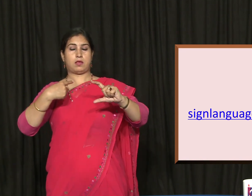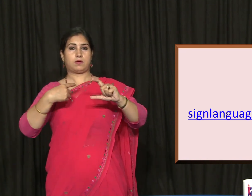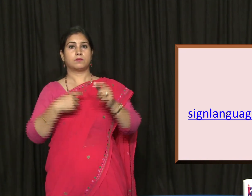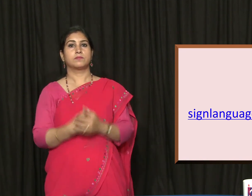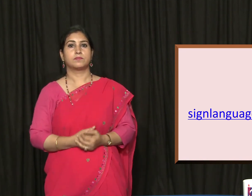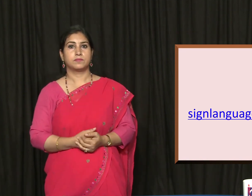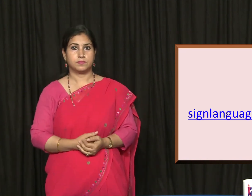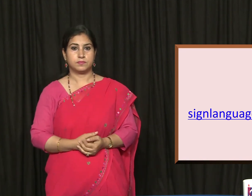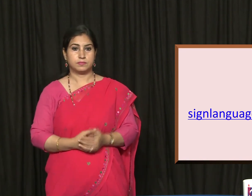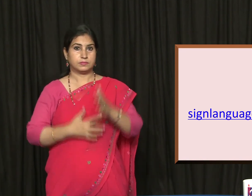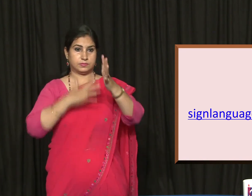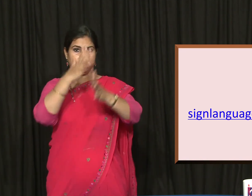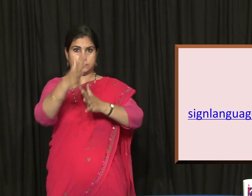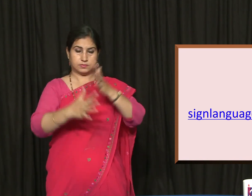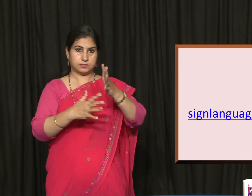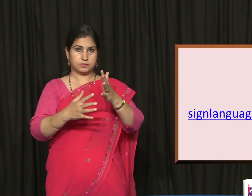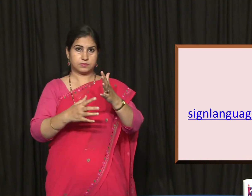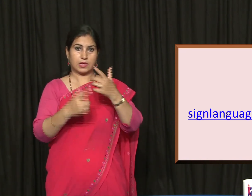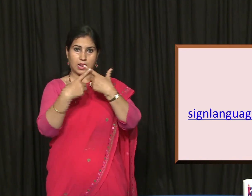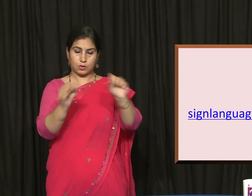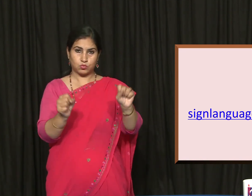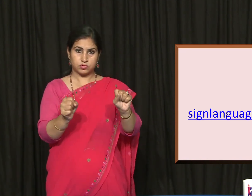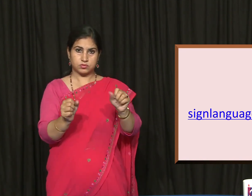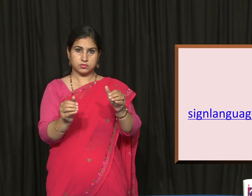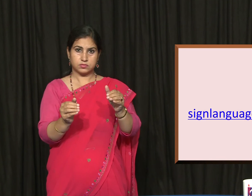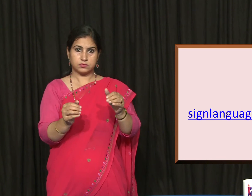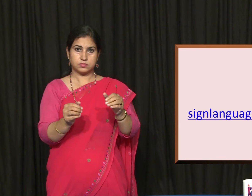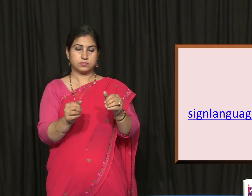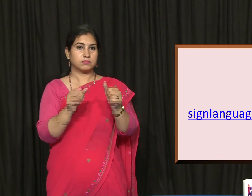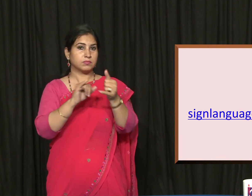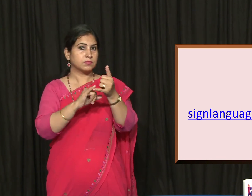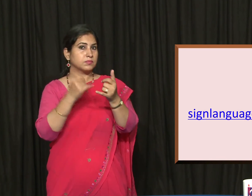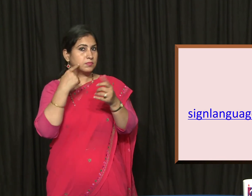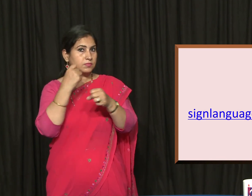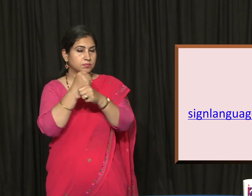signlanguage@nios.com.